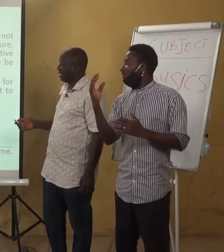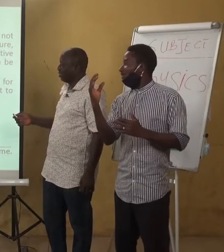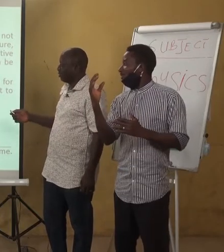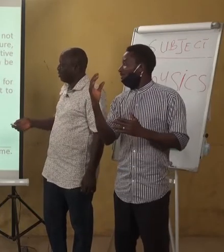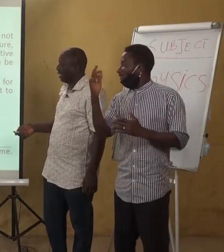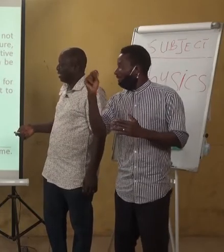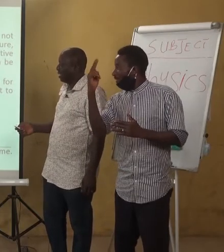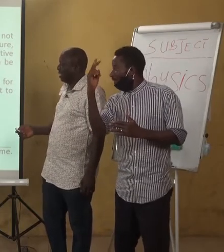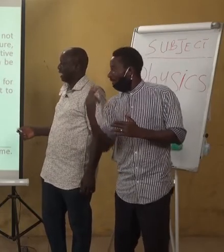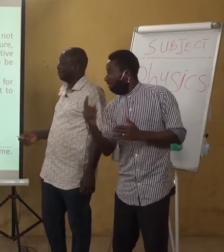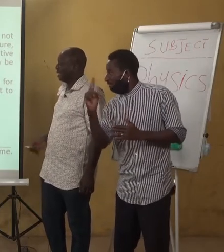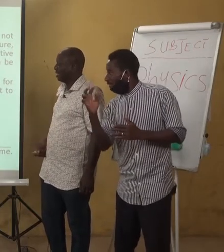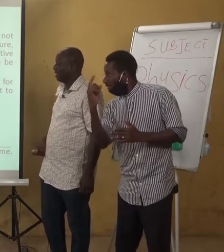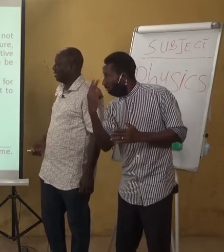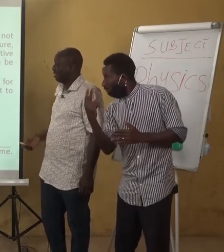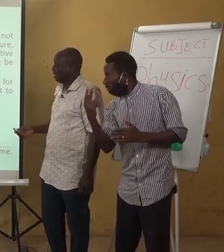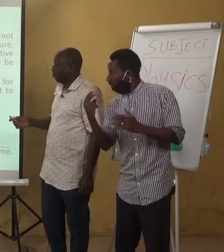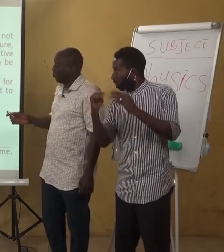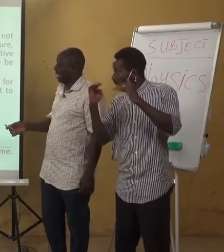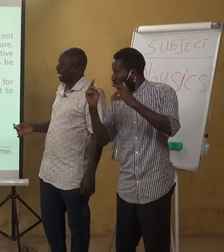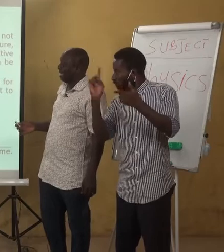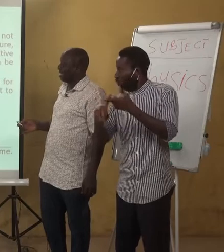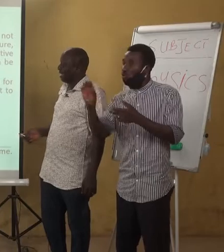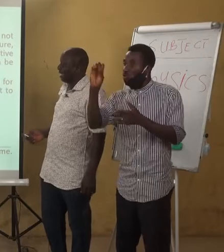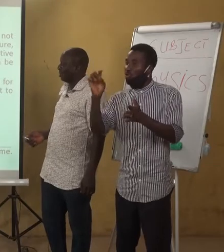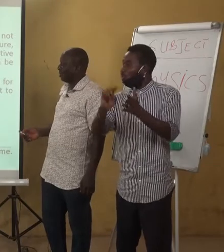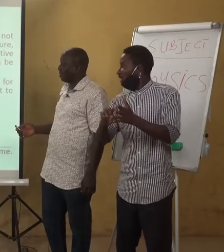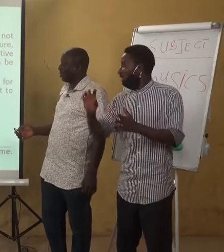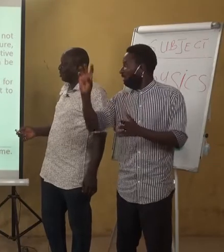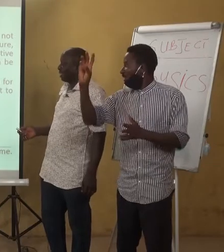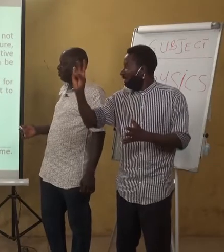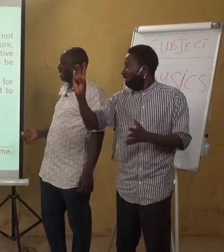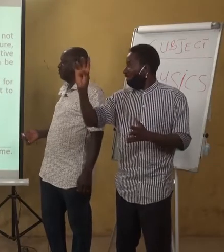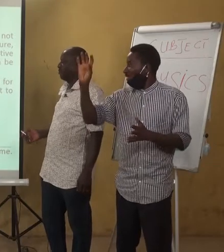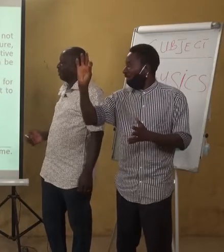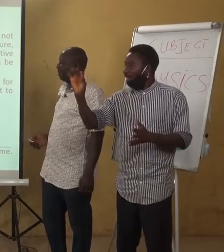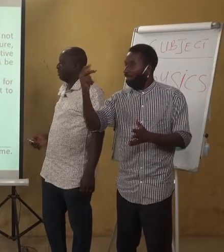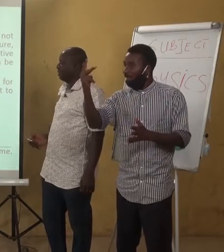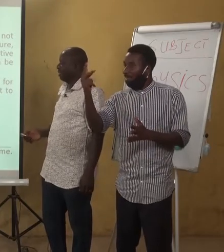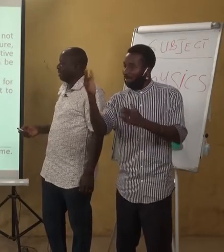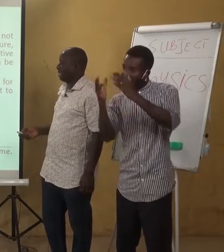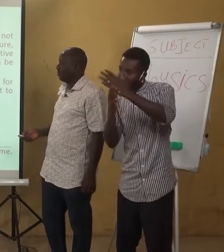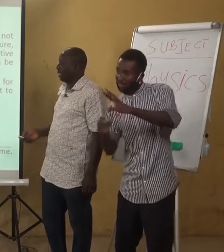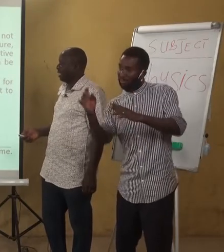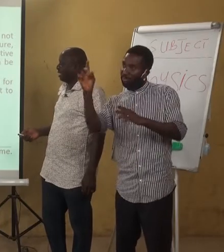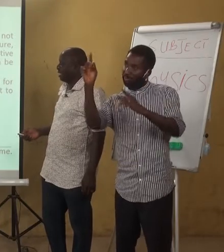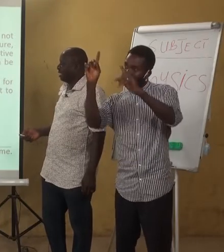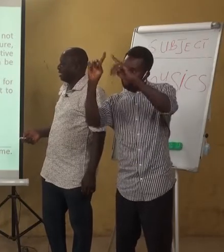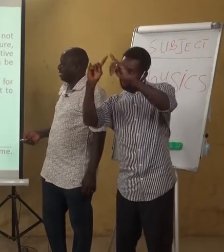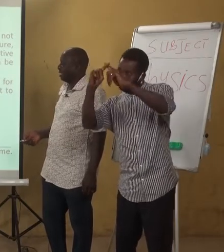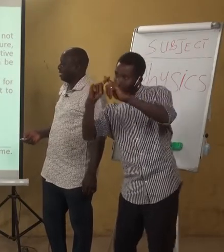0.693 over lambda, where T half is equals to half-life,